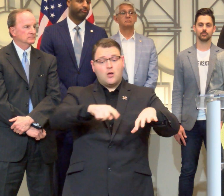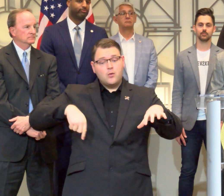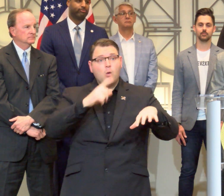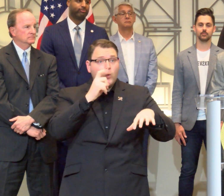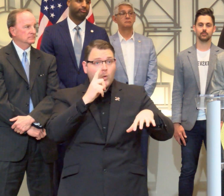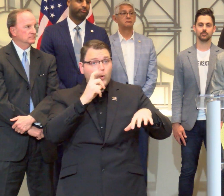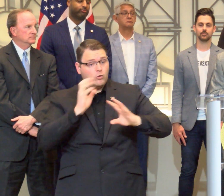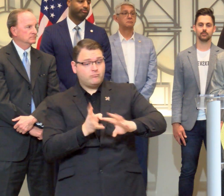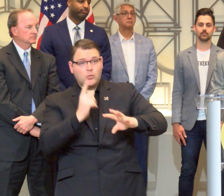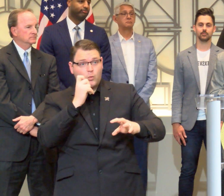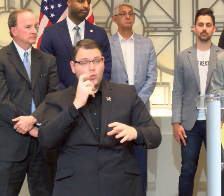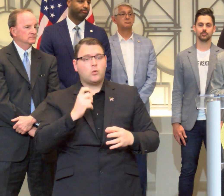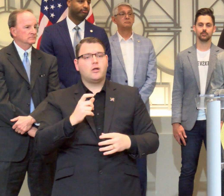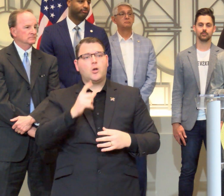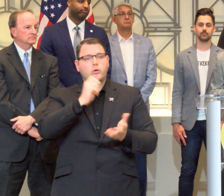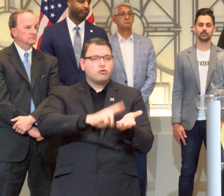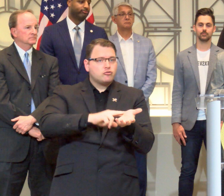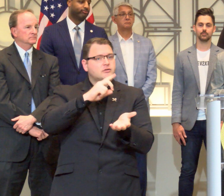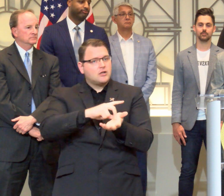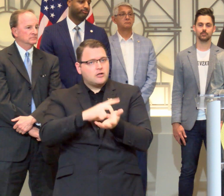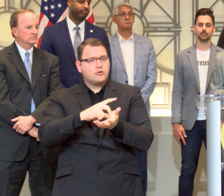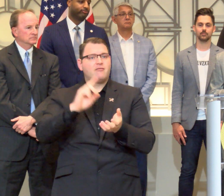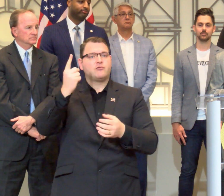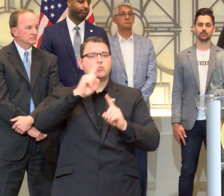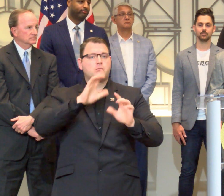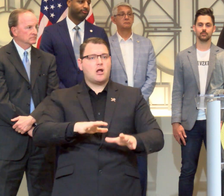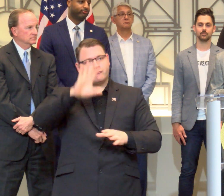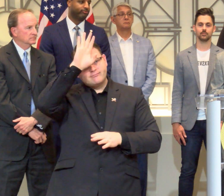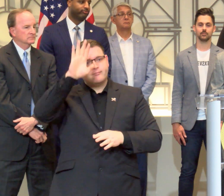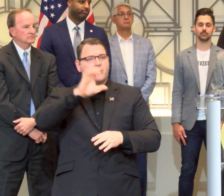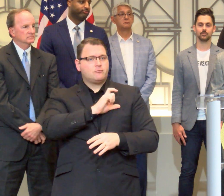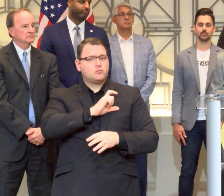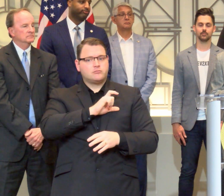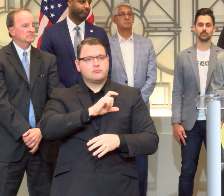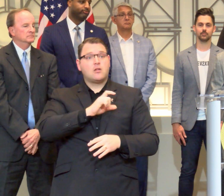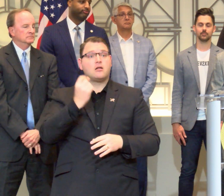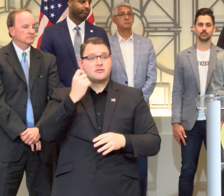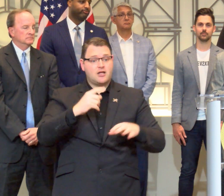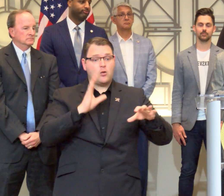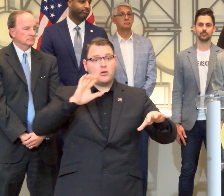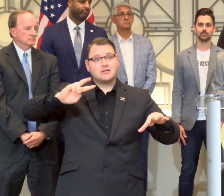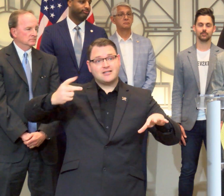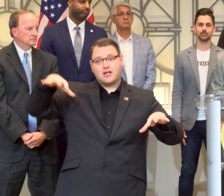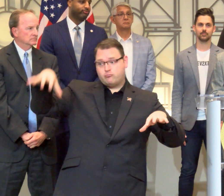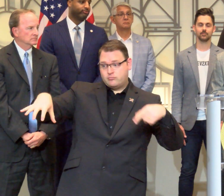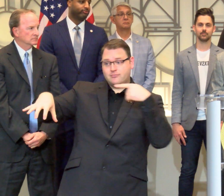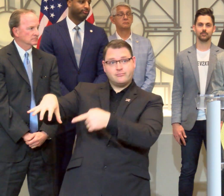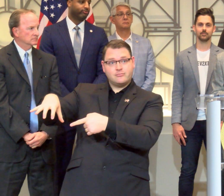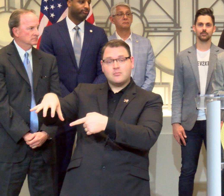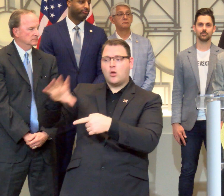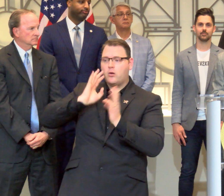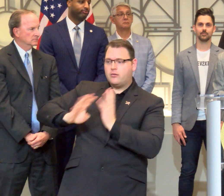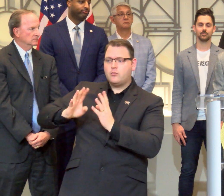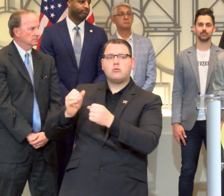responders and healthcare workers, but as we scale up, that will expand to others as well. And as you know, we've been approved for